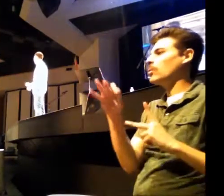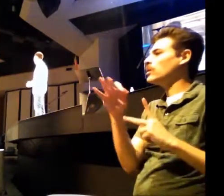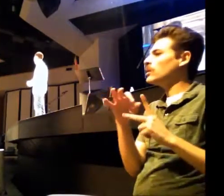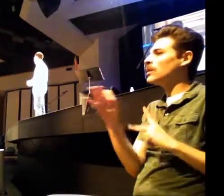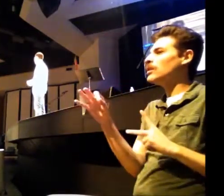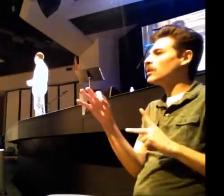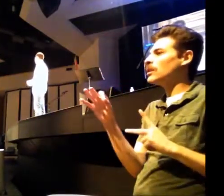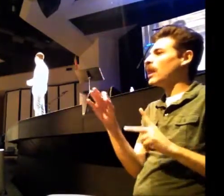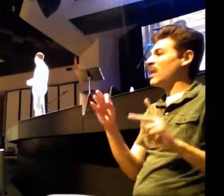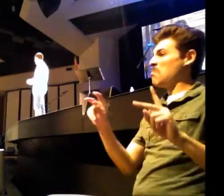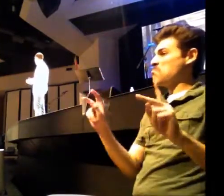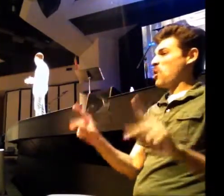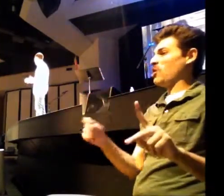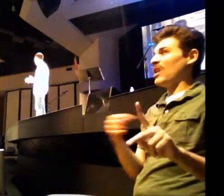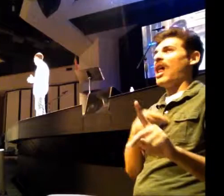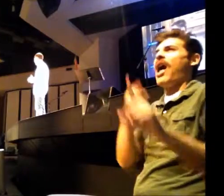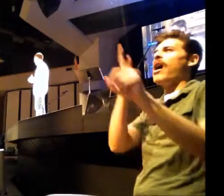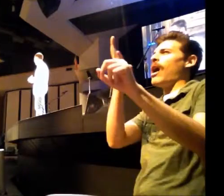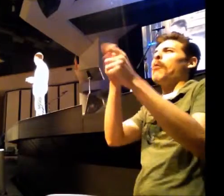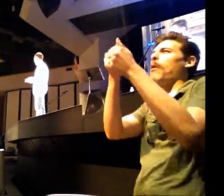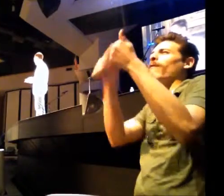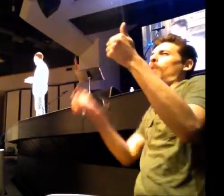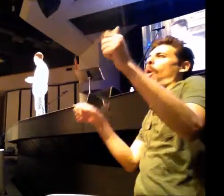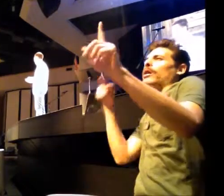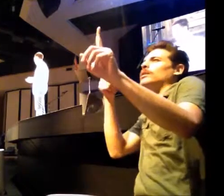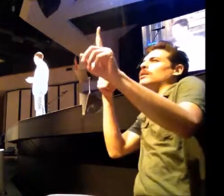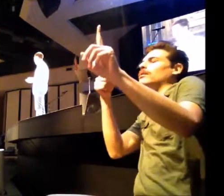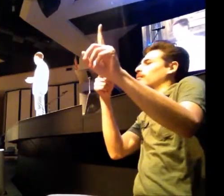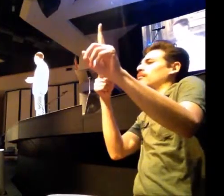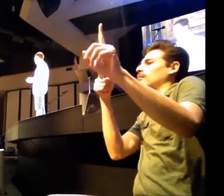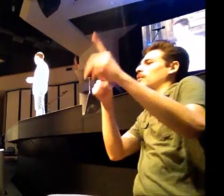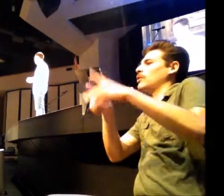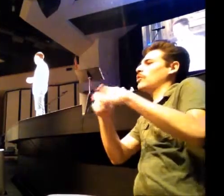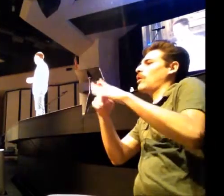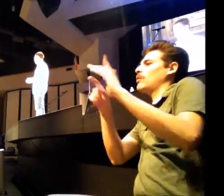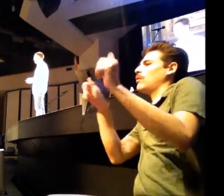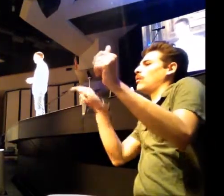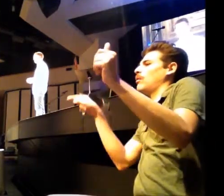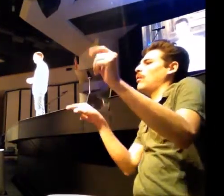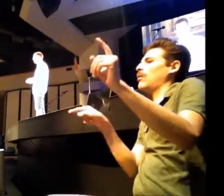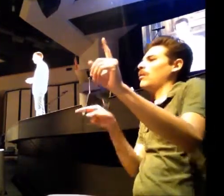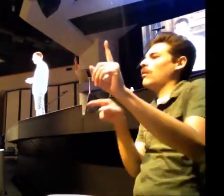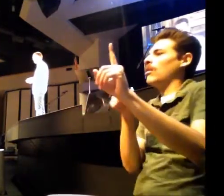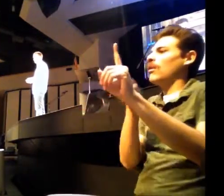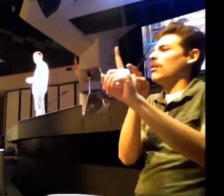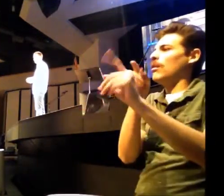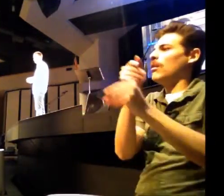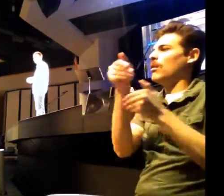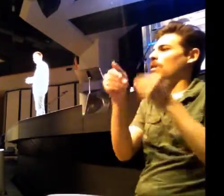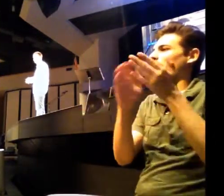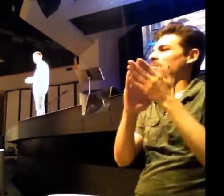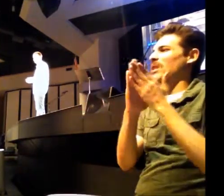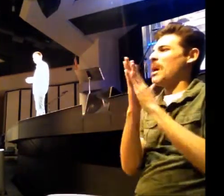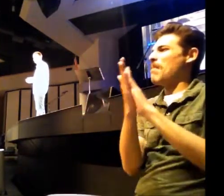be. And some of you know what that's like. Some of you have made choices and you find yourself going, who was